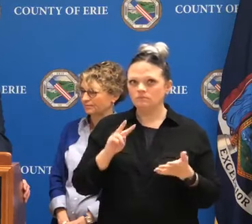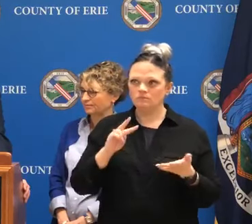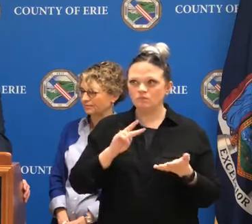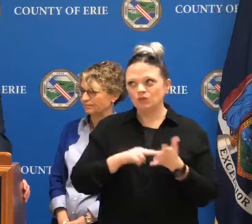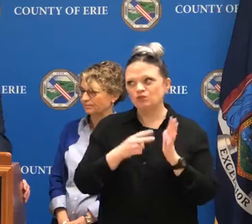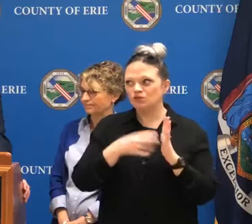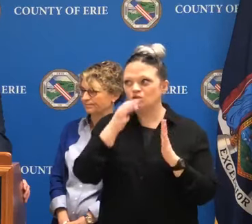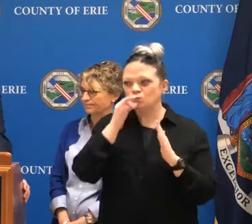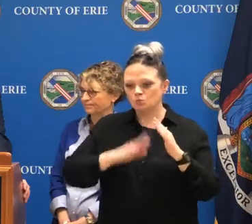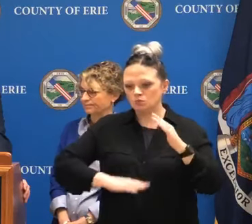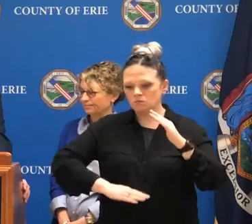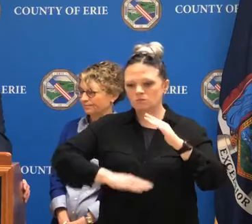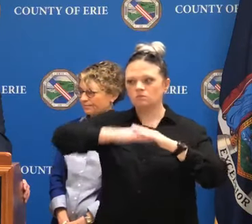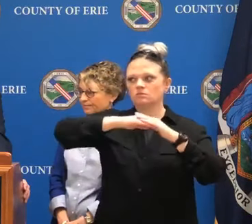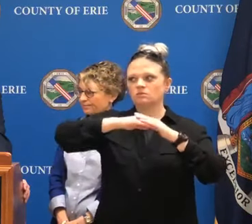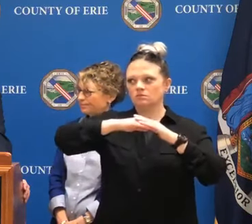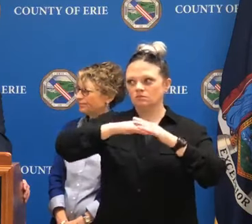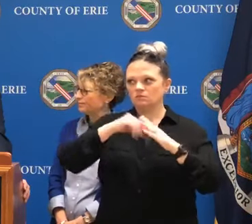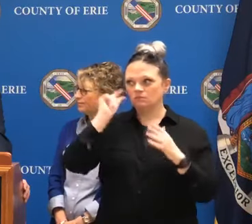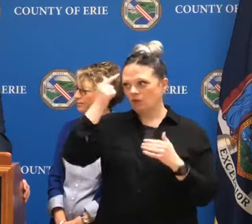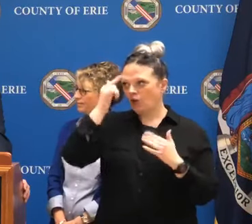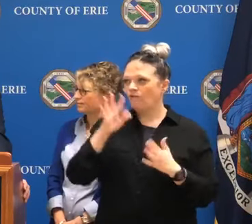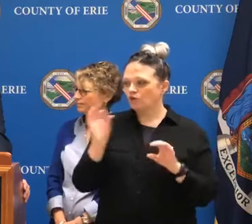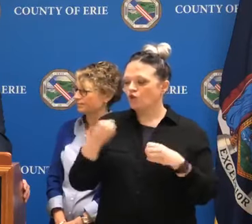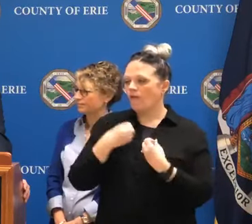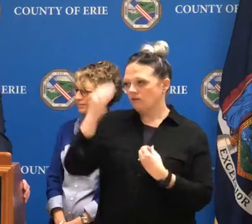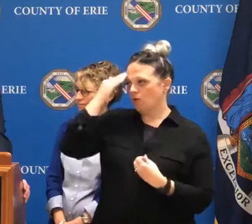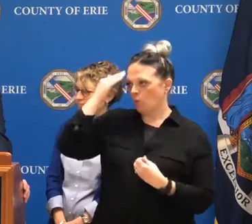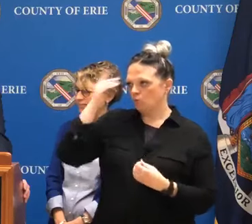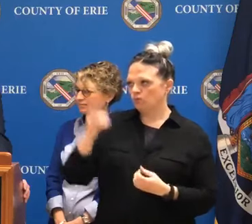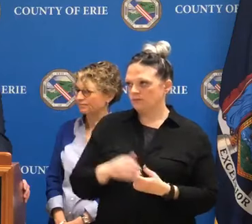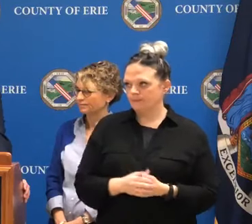capability. The governor's office is aware of that.